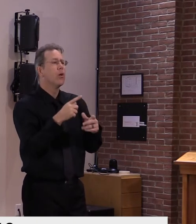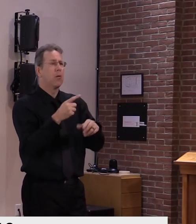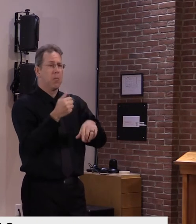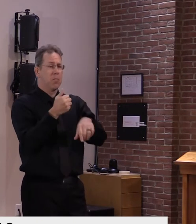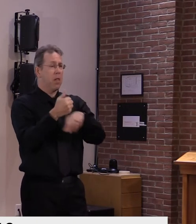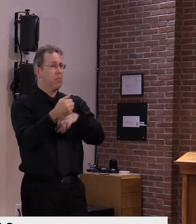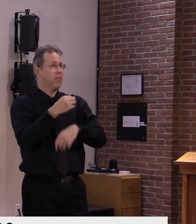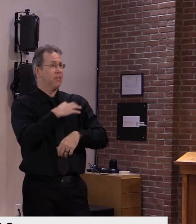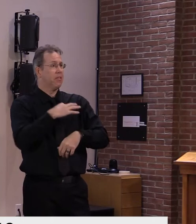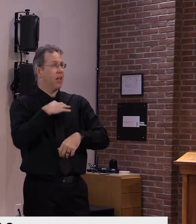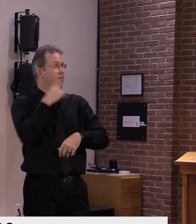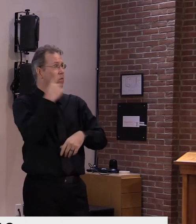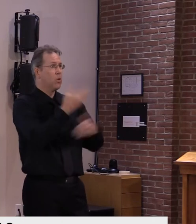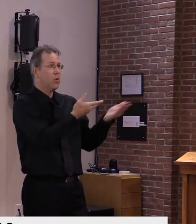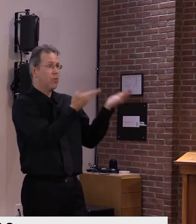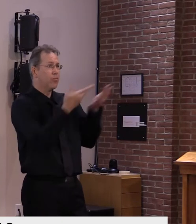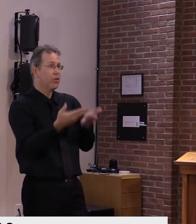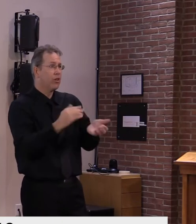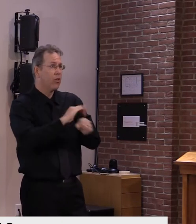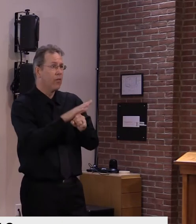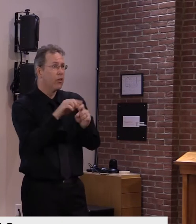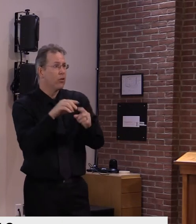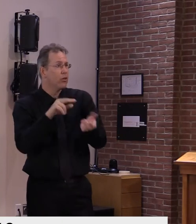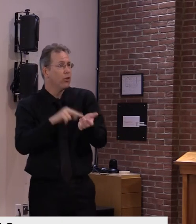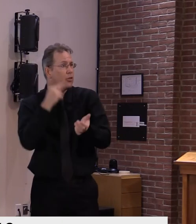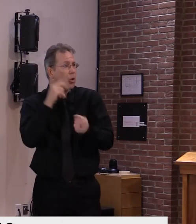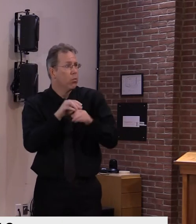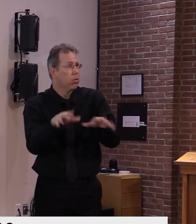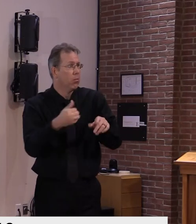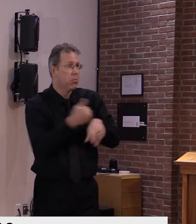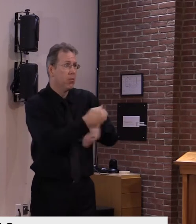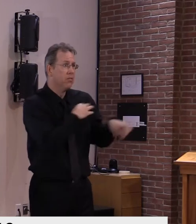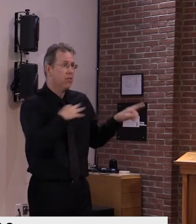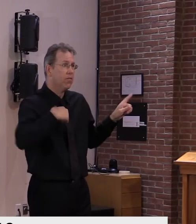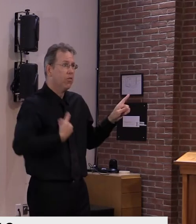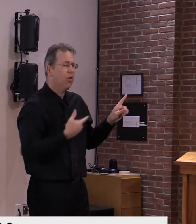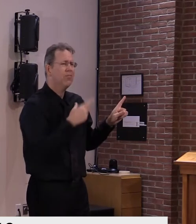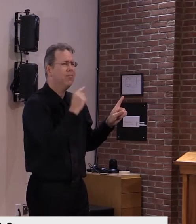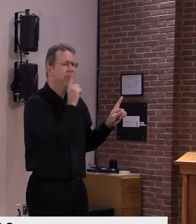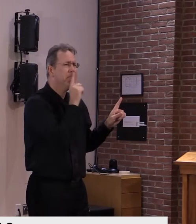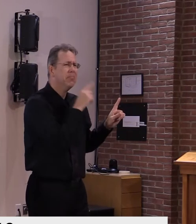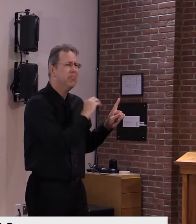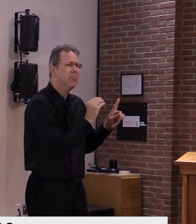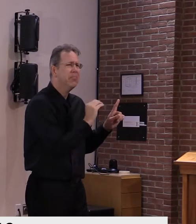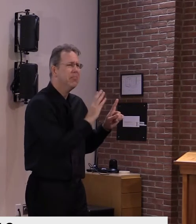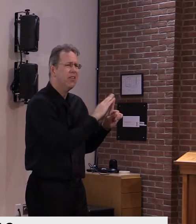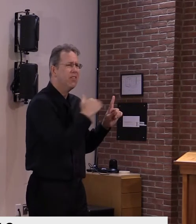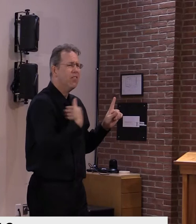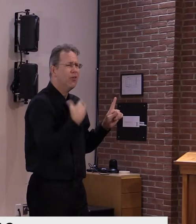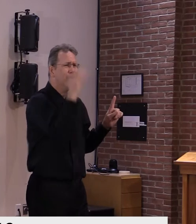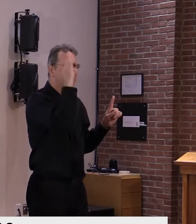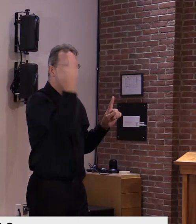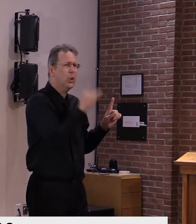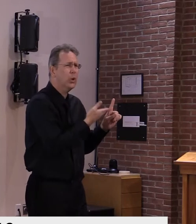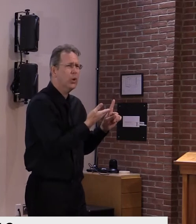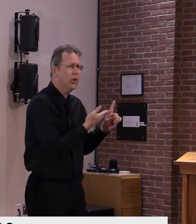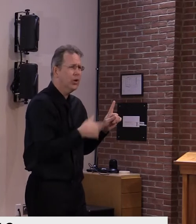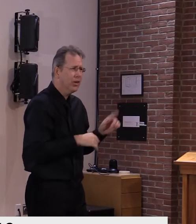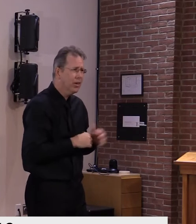workers. Because the reality is, as both the governor and I have said today, they all have